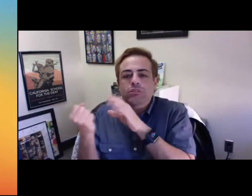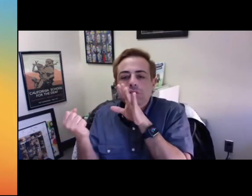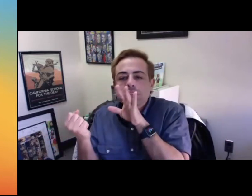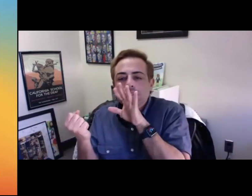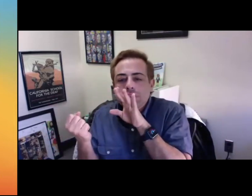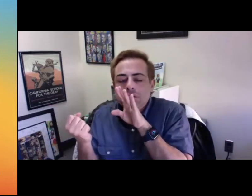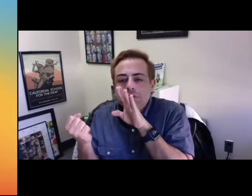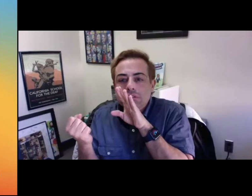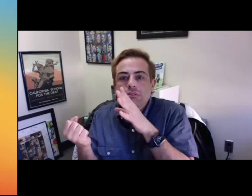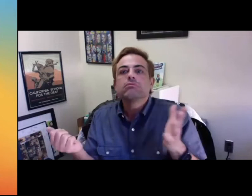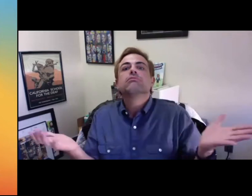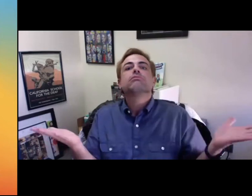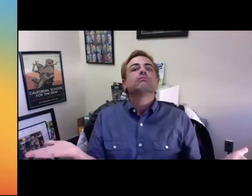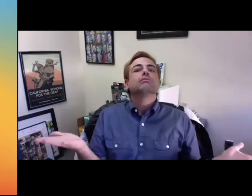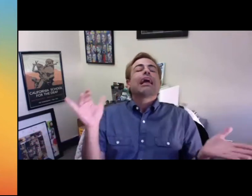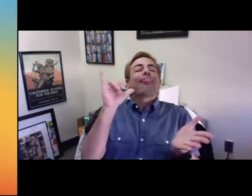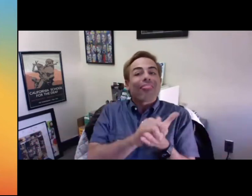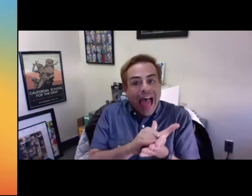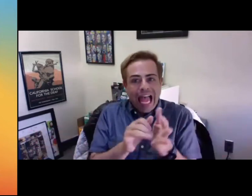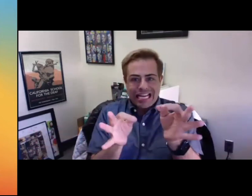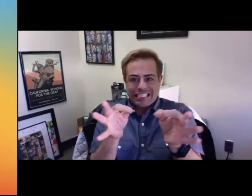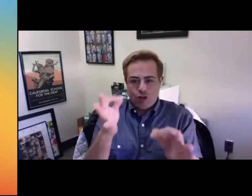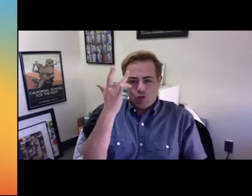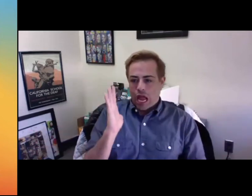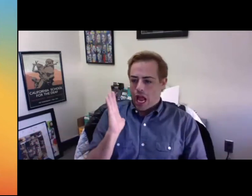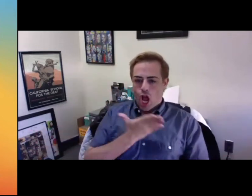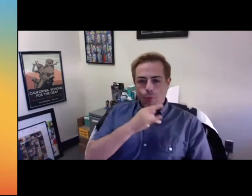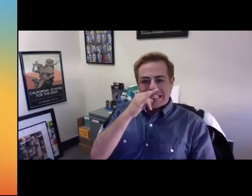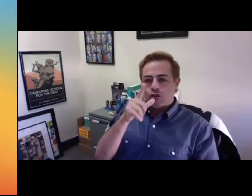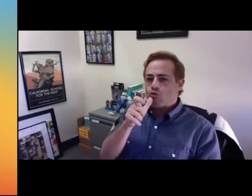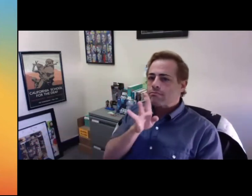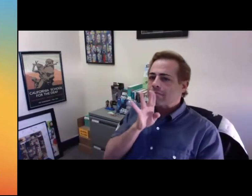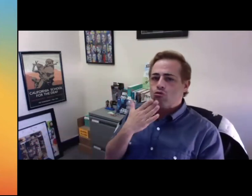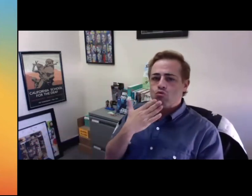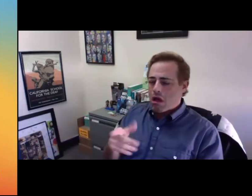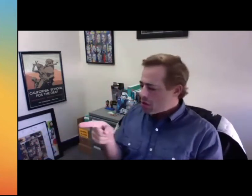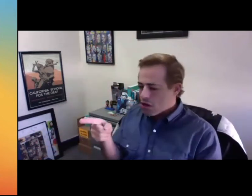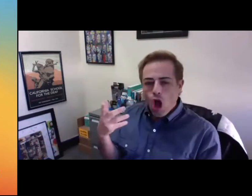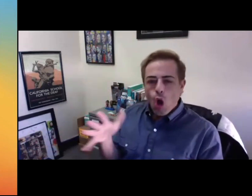to prove and to see how